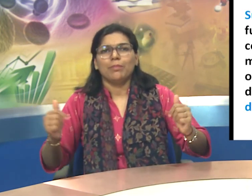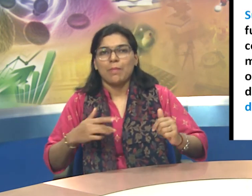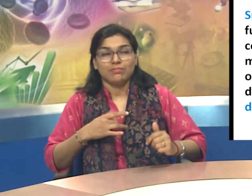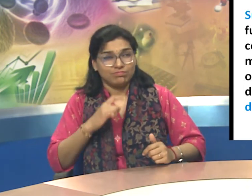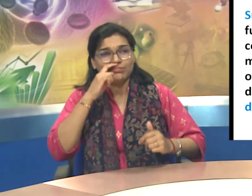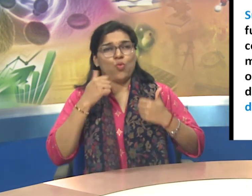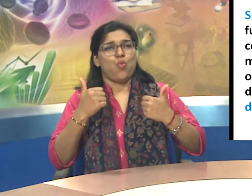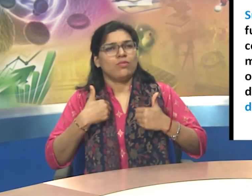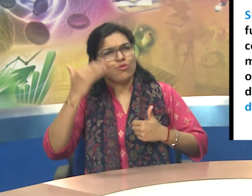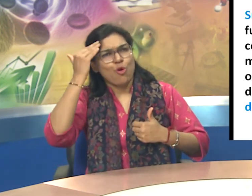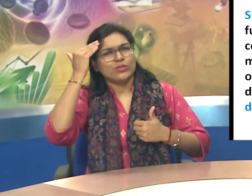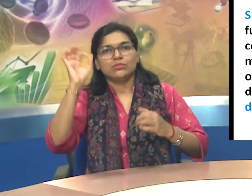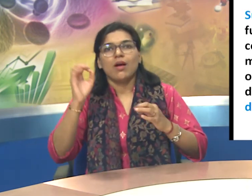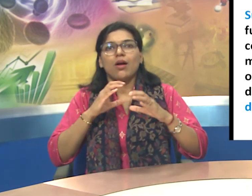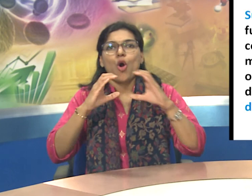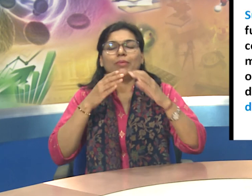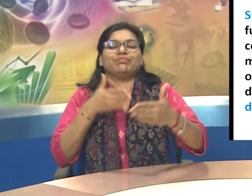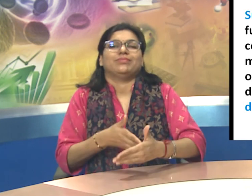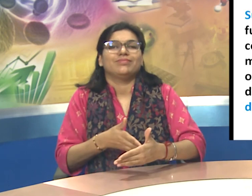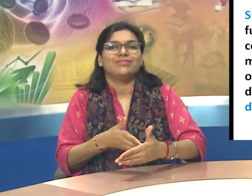may hesitate to seek